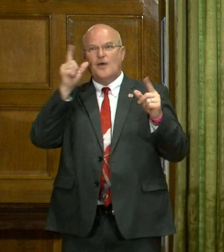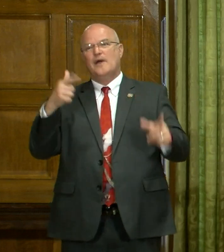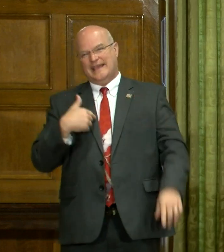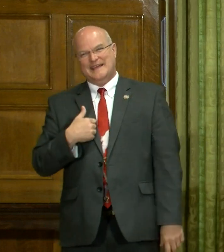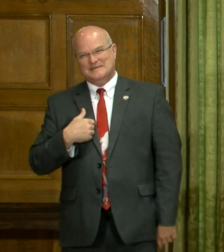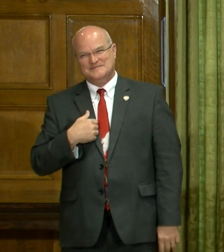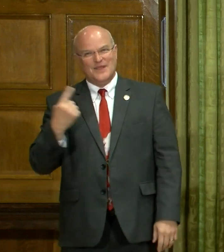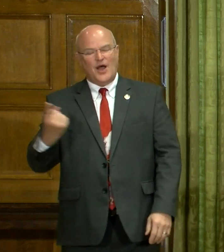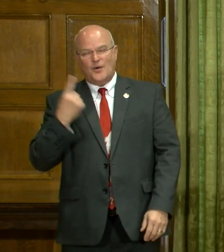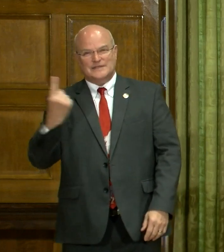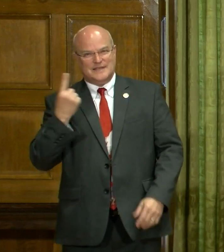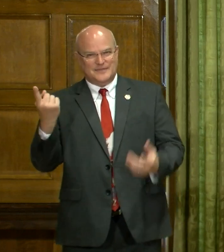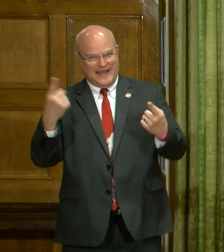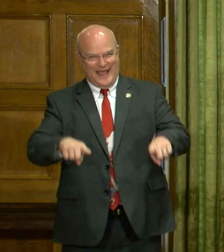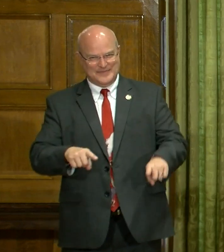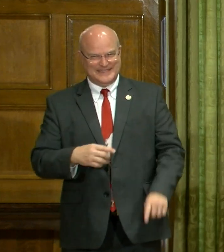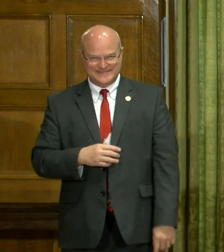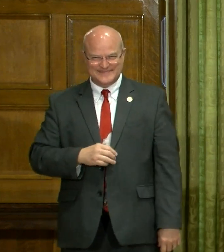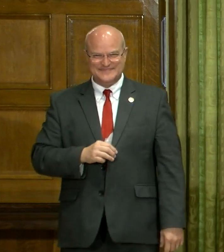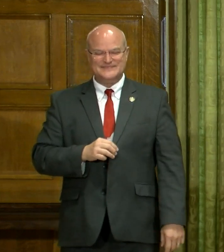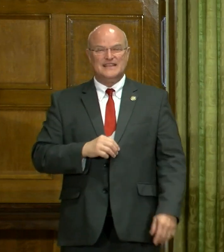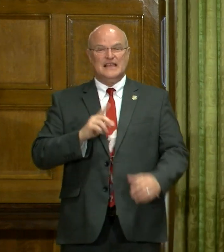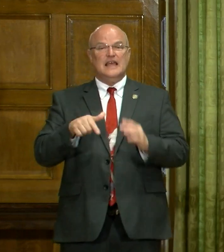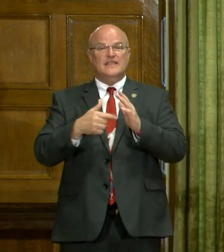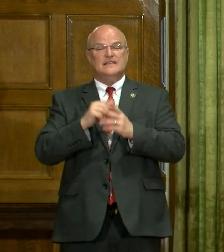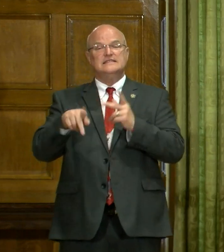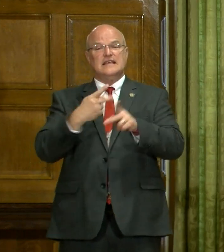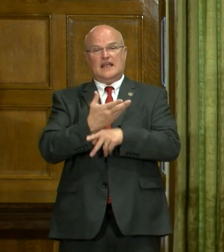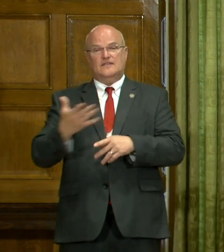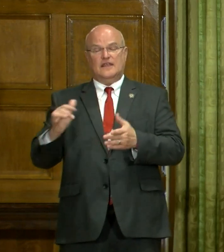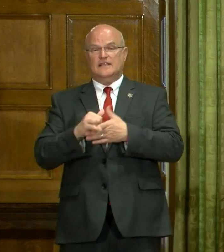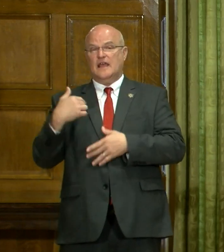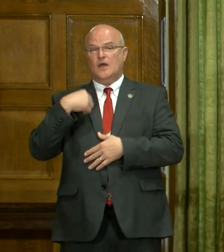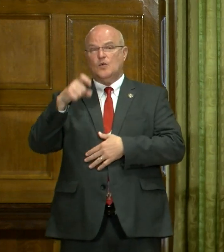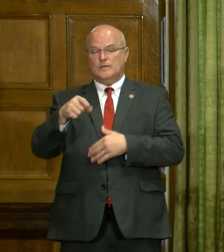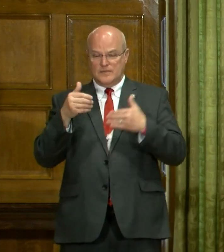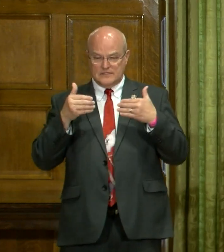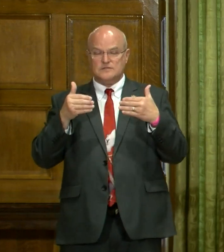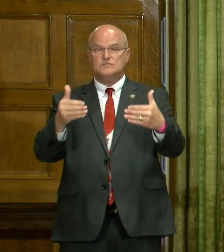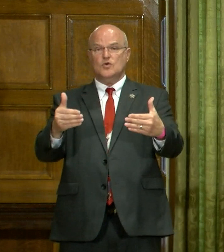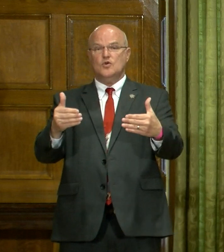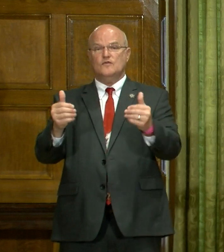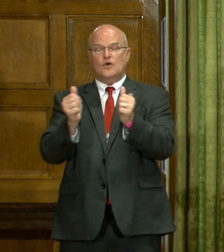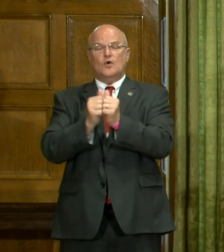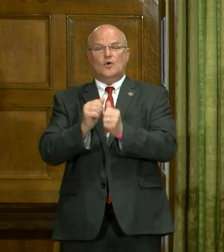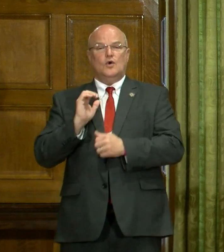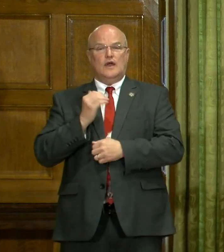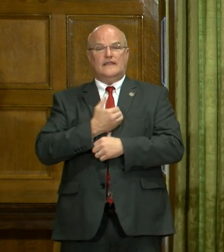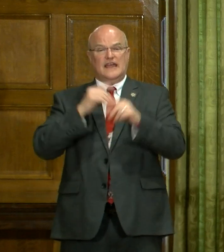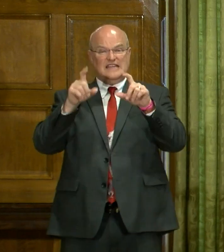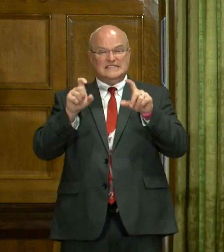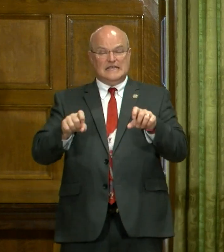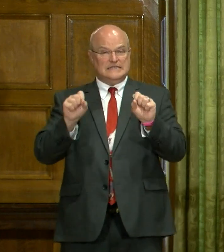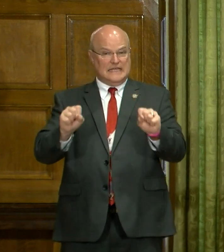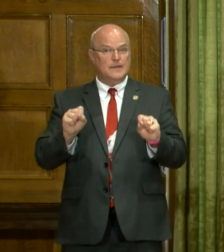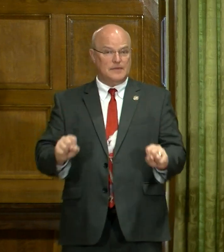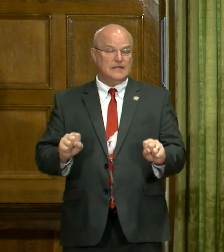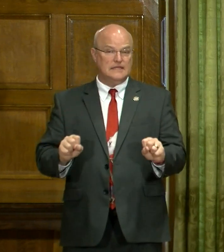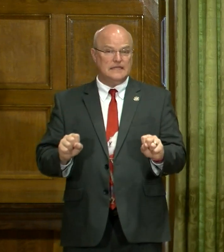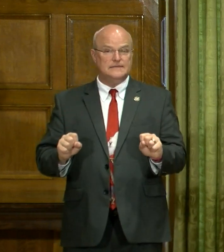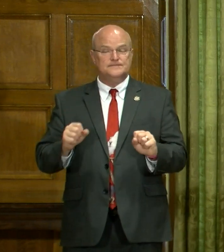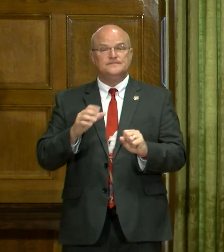up. There's always something happening. This is the kind of thing that we have to move with our testing